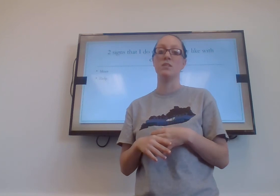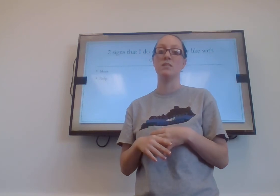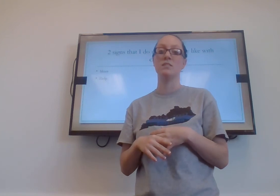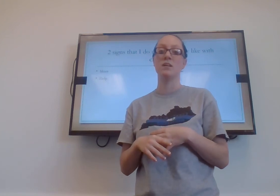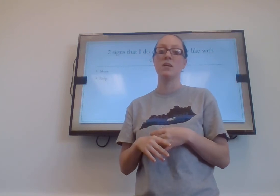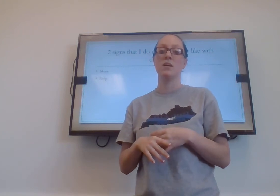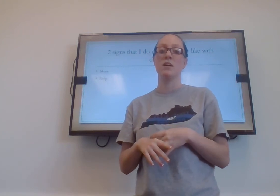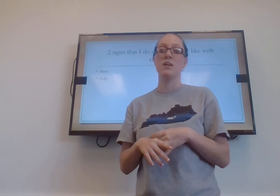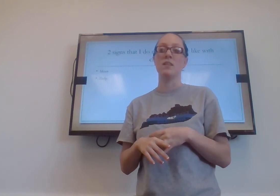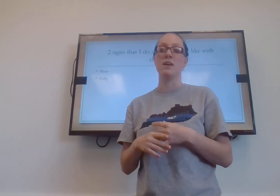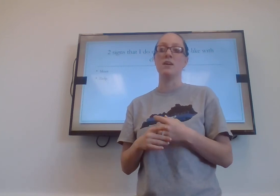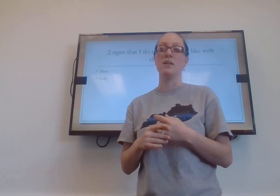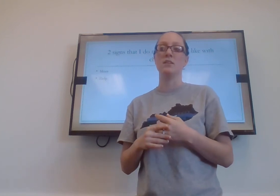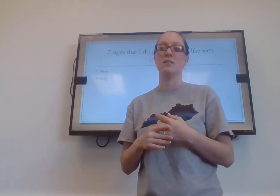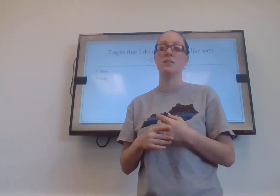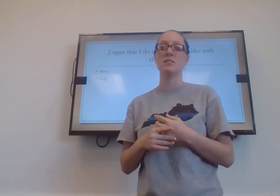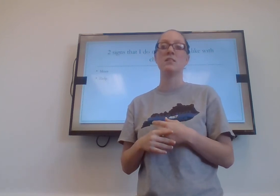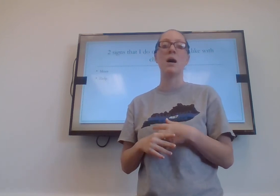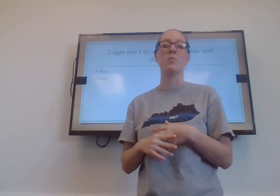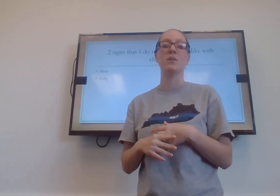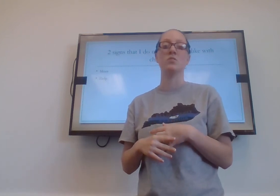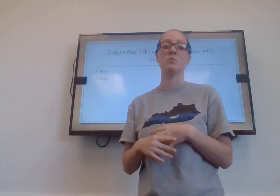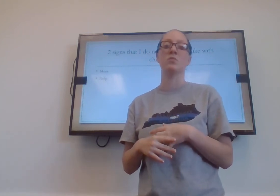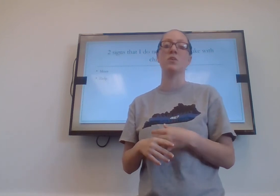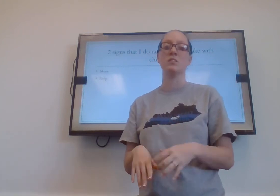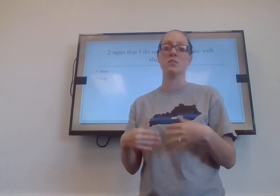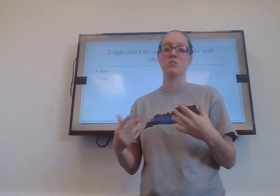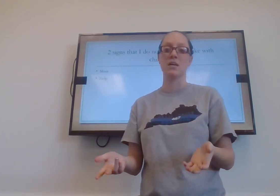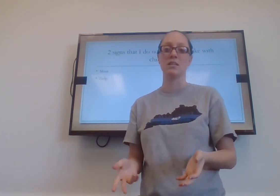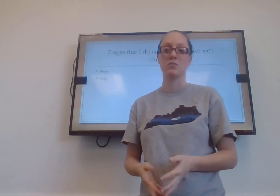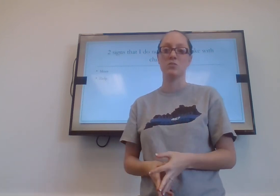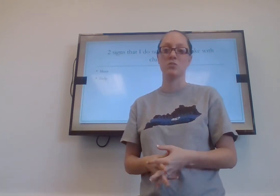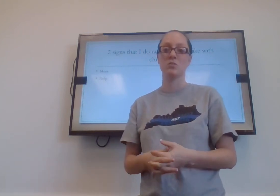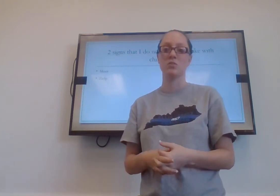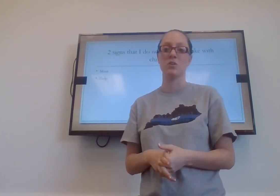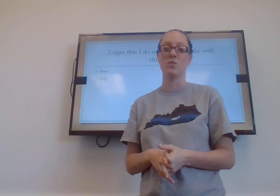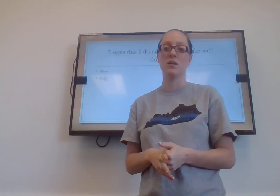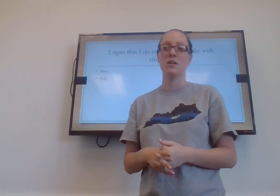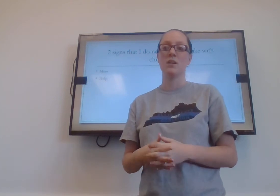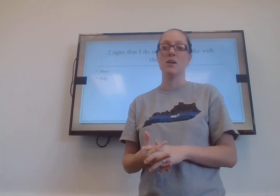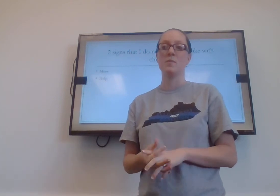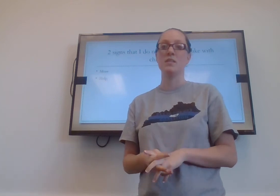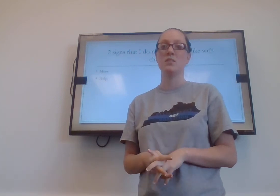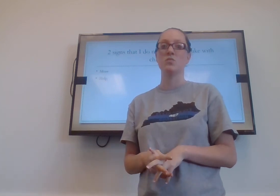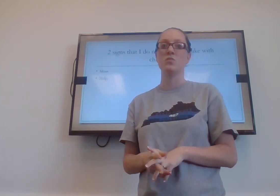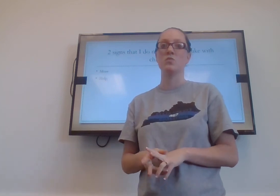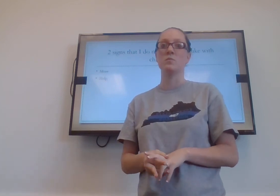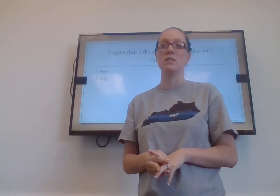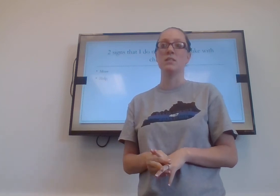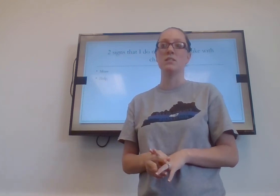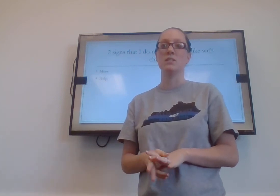these, they stop wanting to progress in their sign language. So, and these are normally kids that